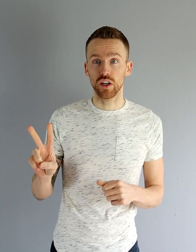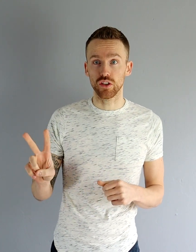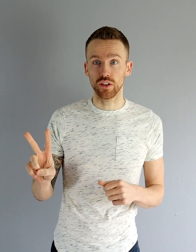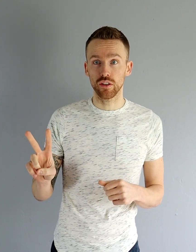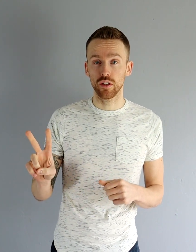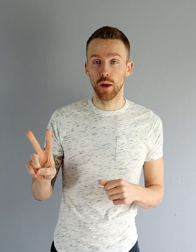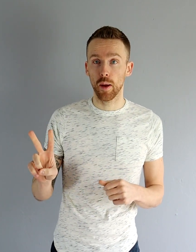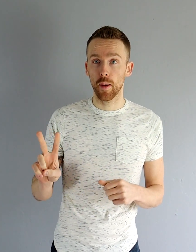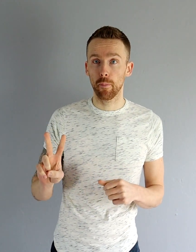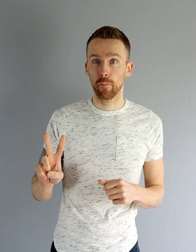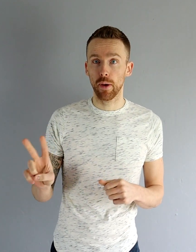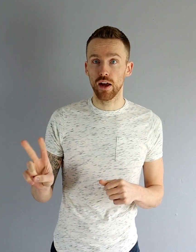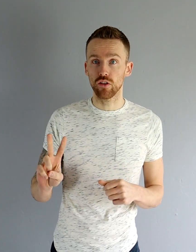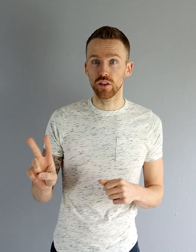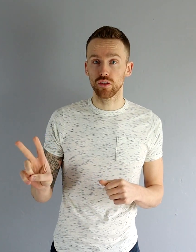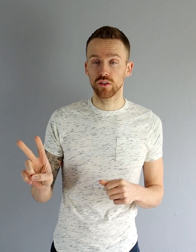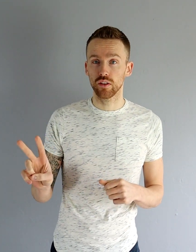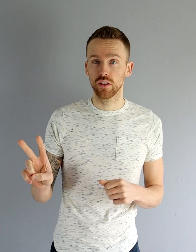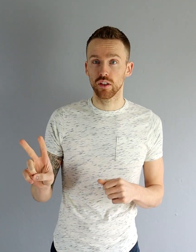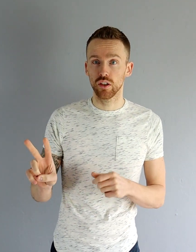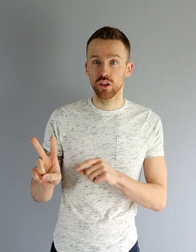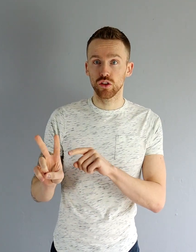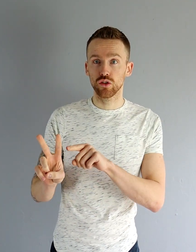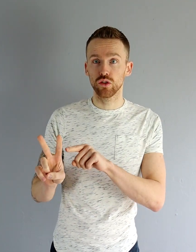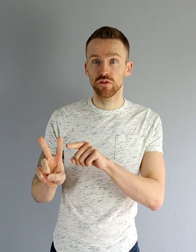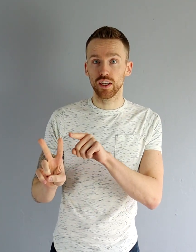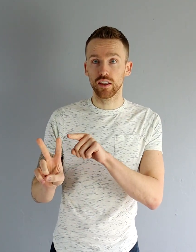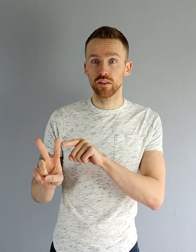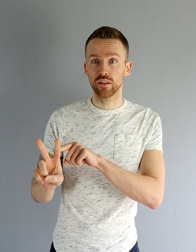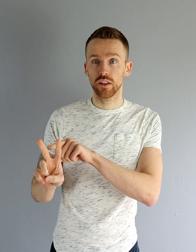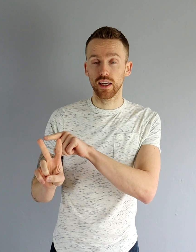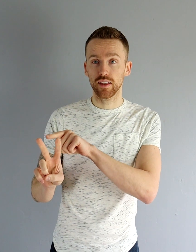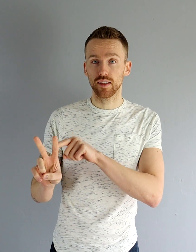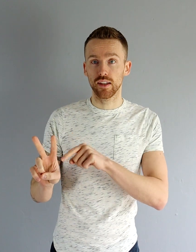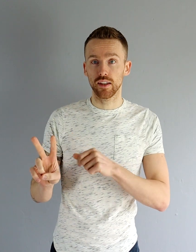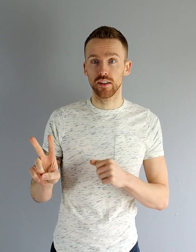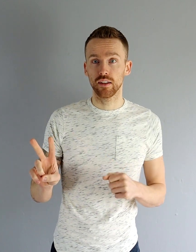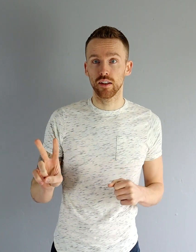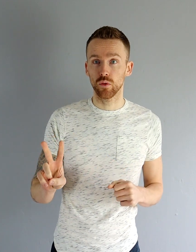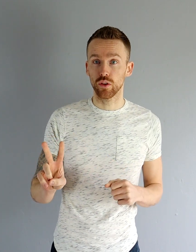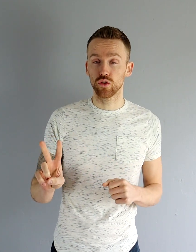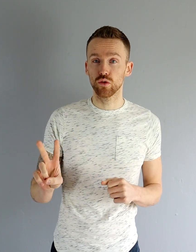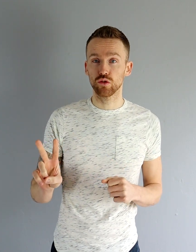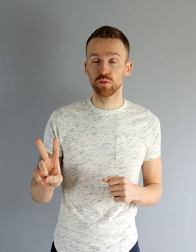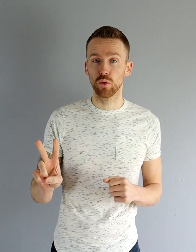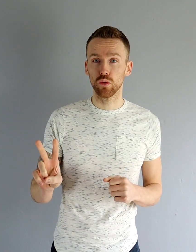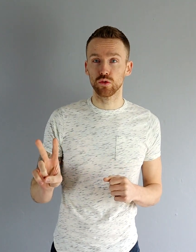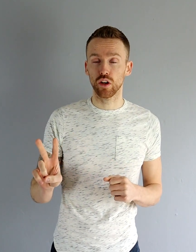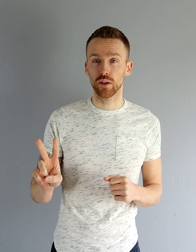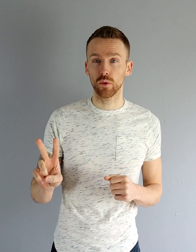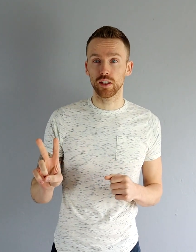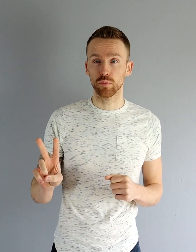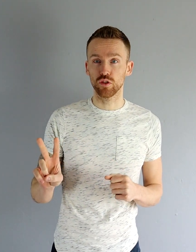version, parents. Two fingers extended with two small sideways